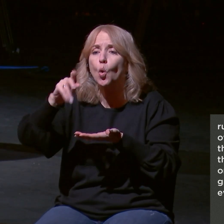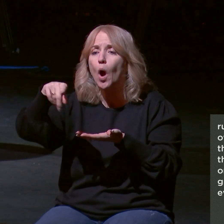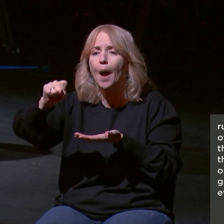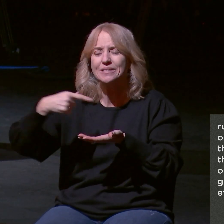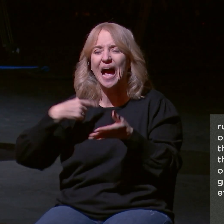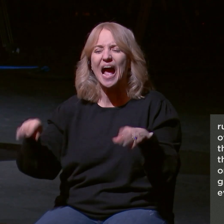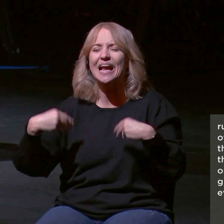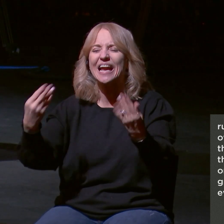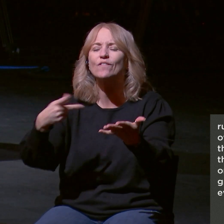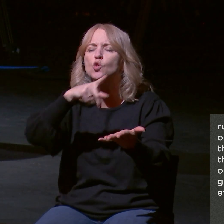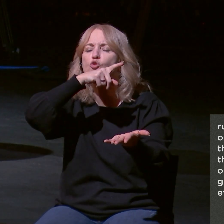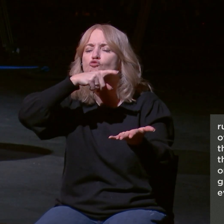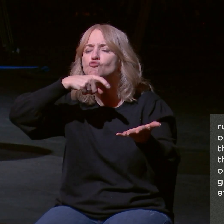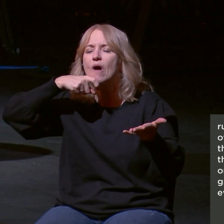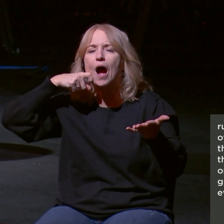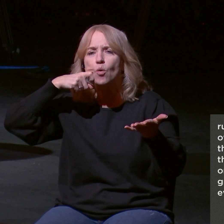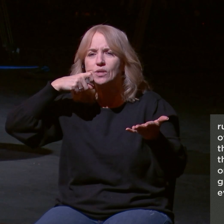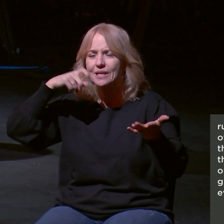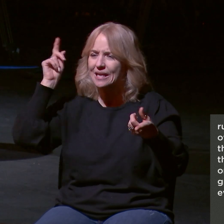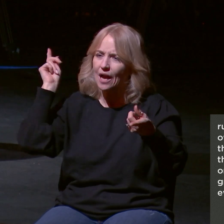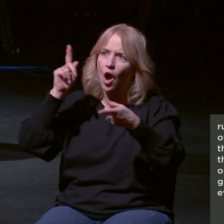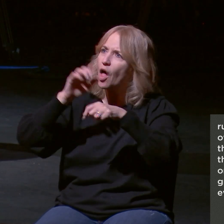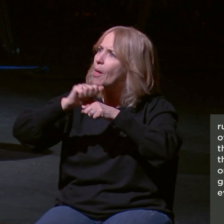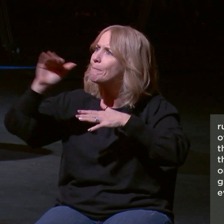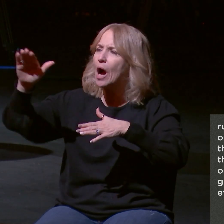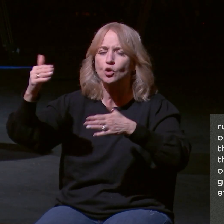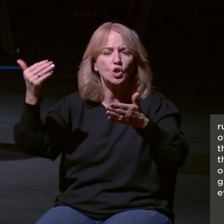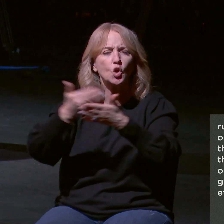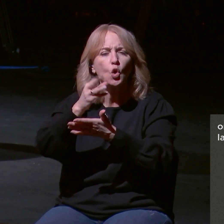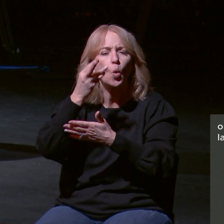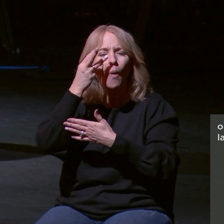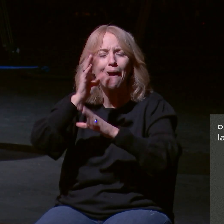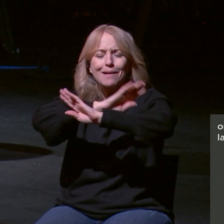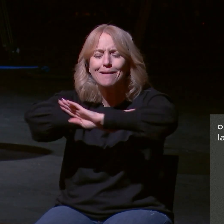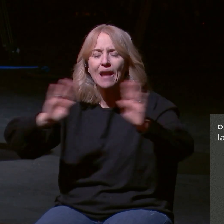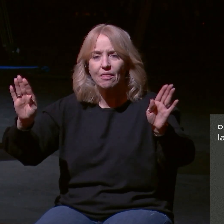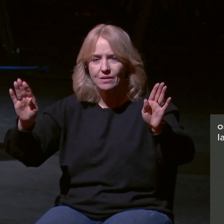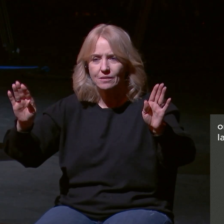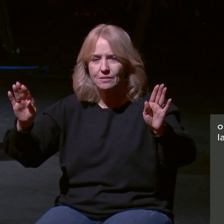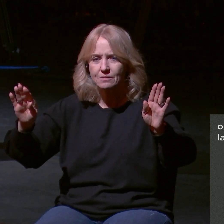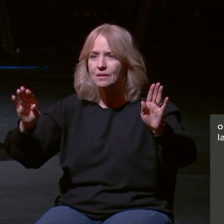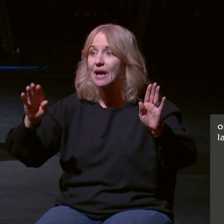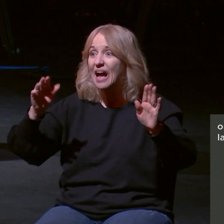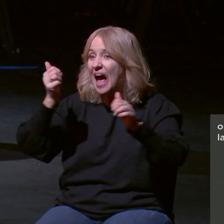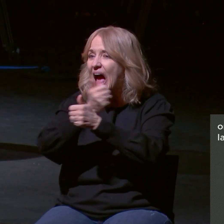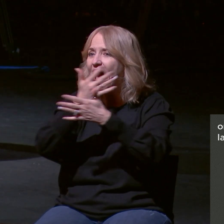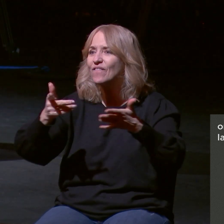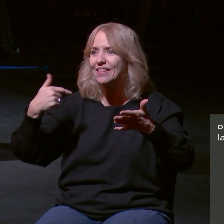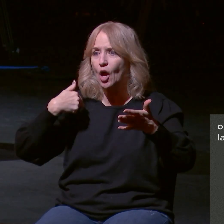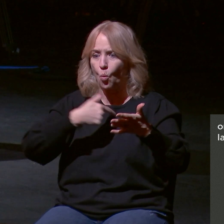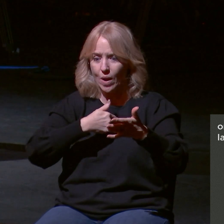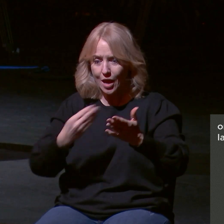grain, the new wine, the olive oil, and everything else the ground produces, on people and livestock and on all